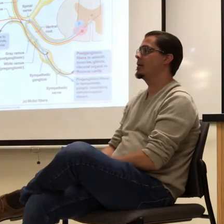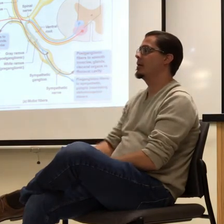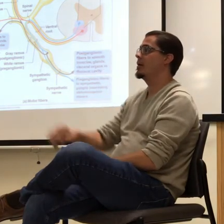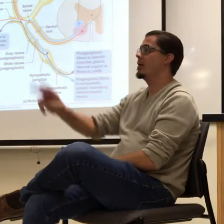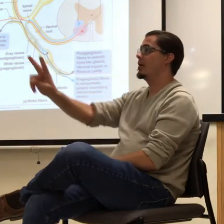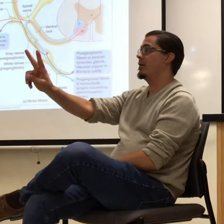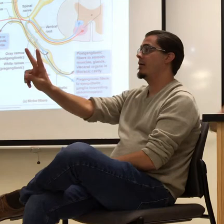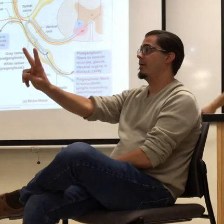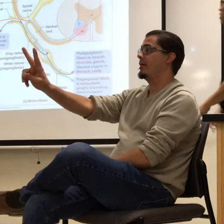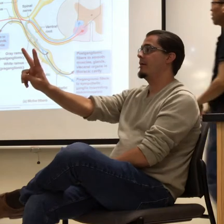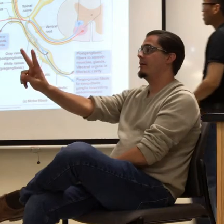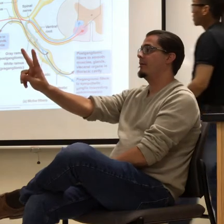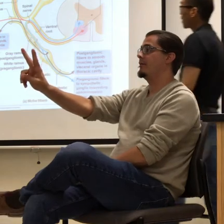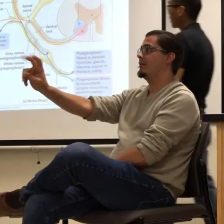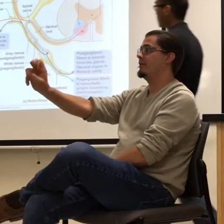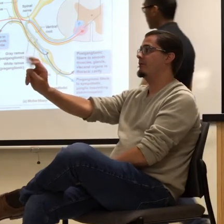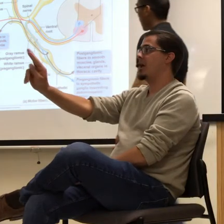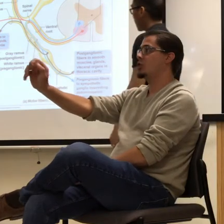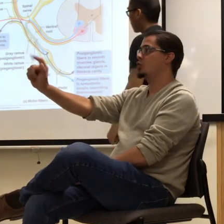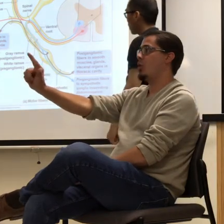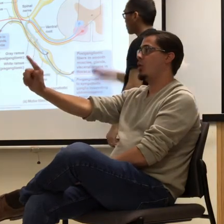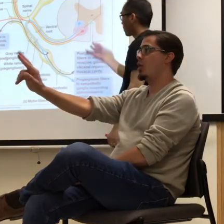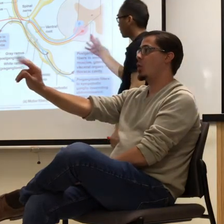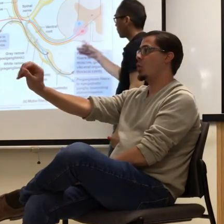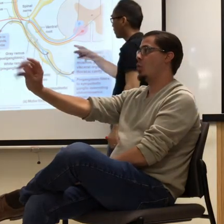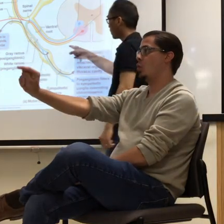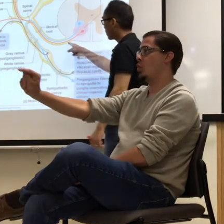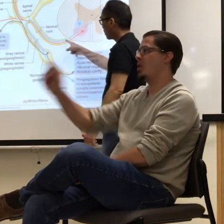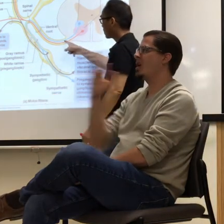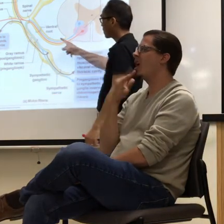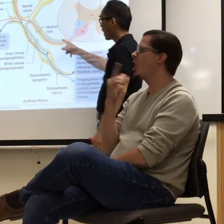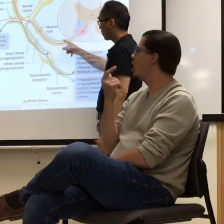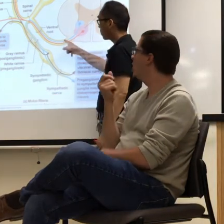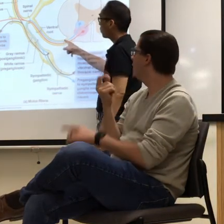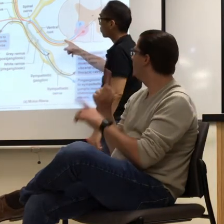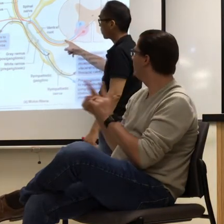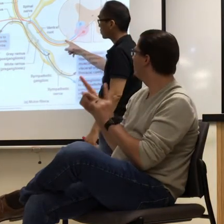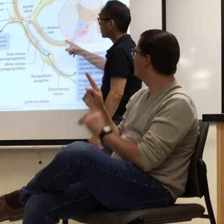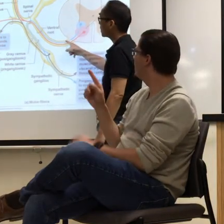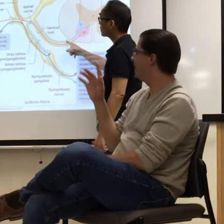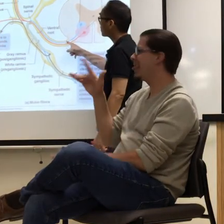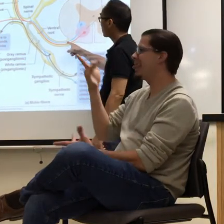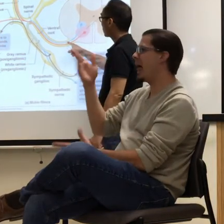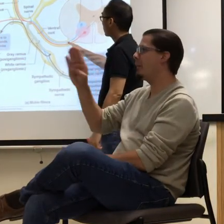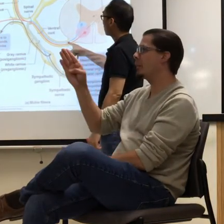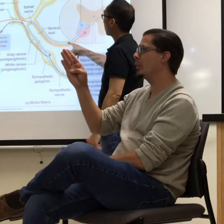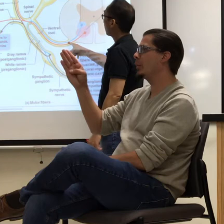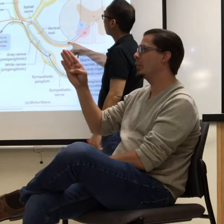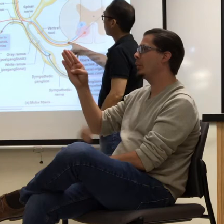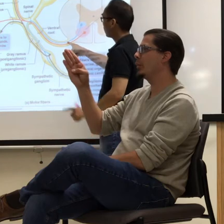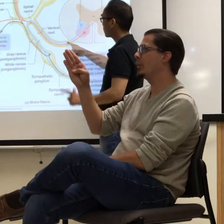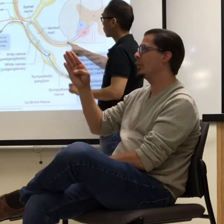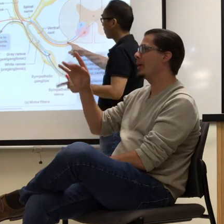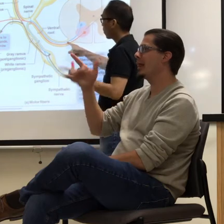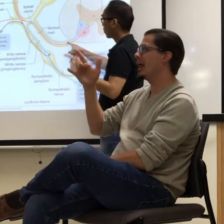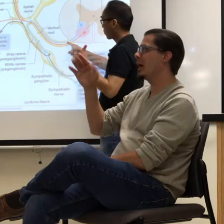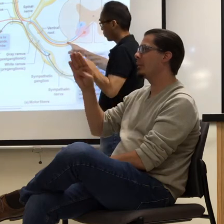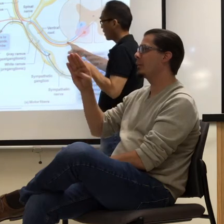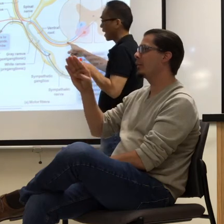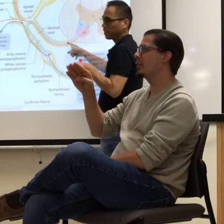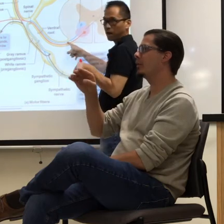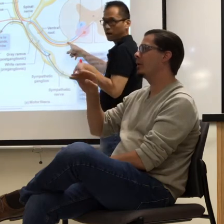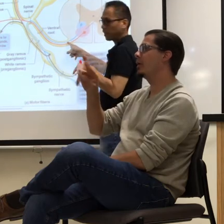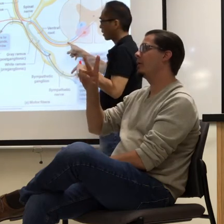root, right here. Looks like it's got, the colors are a little different, but this light blue represents visceral